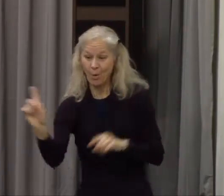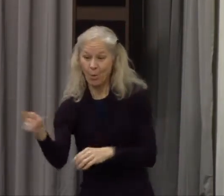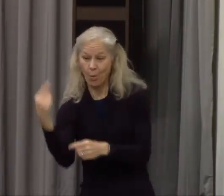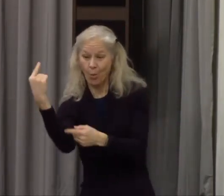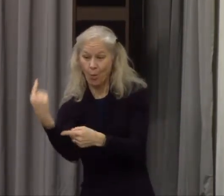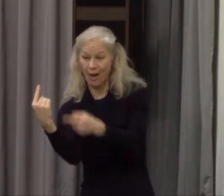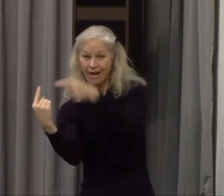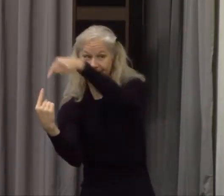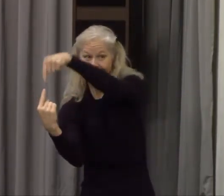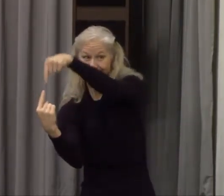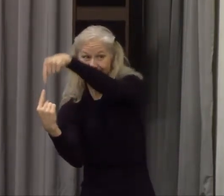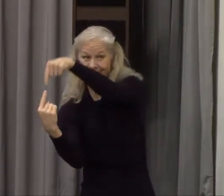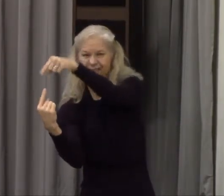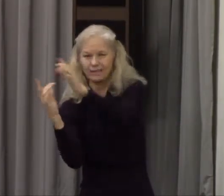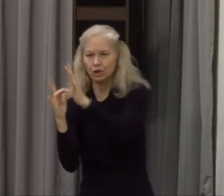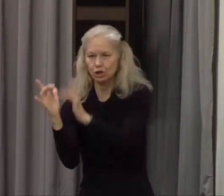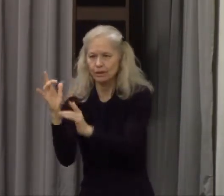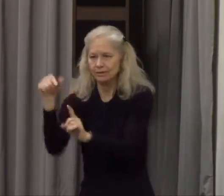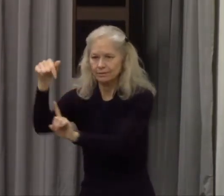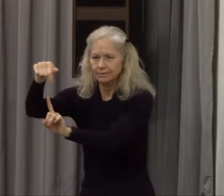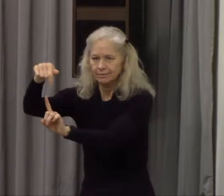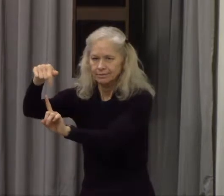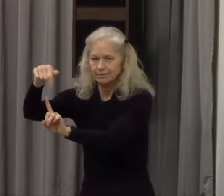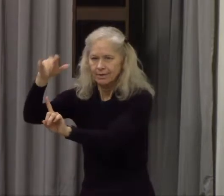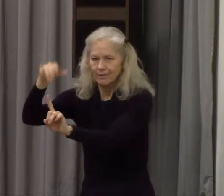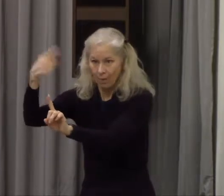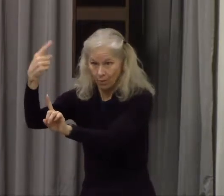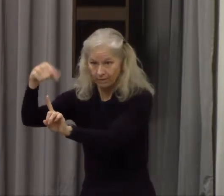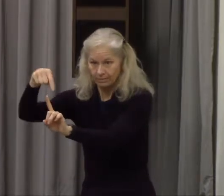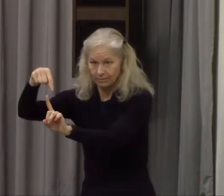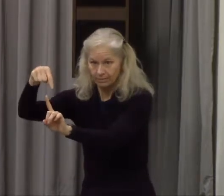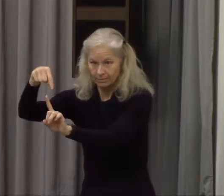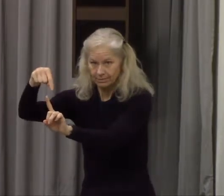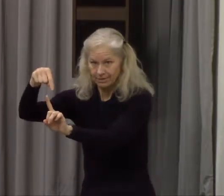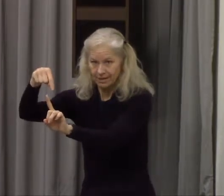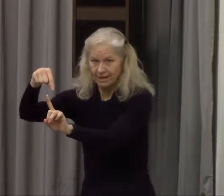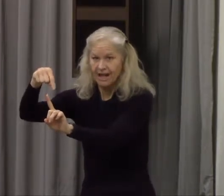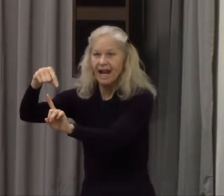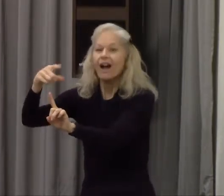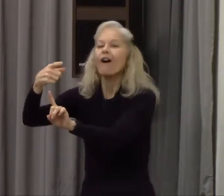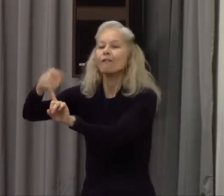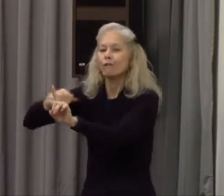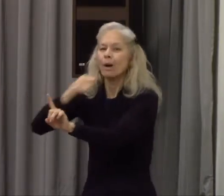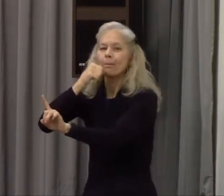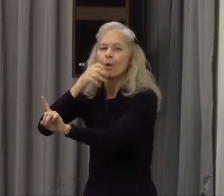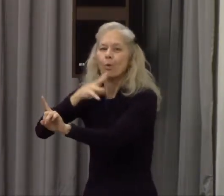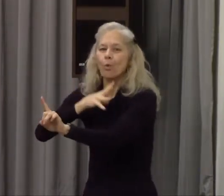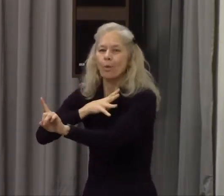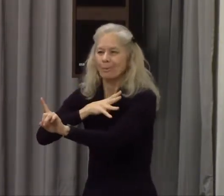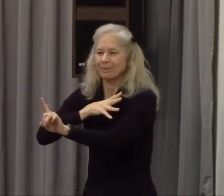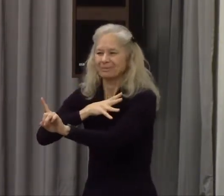bruise his heel, devil. You're going to hurt him." By the way, the devil thought he had control over that